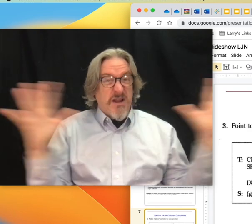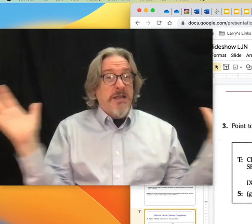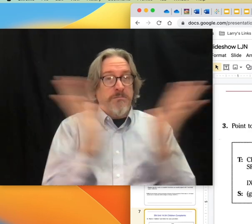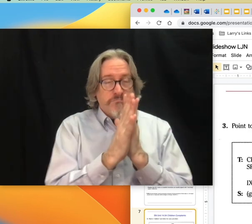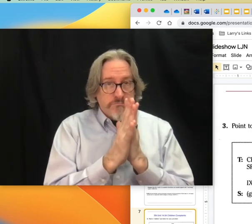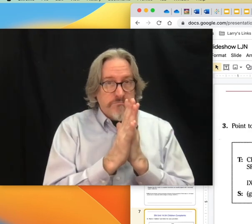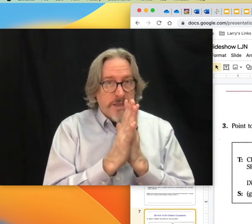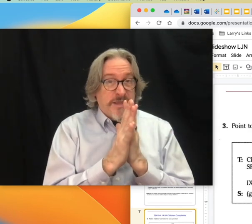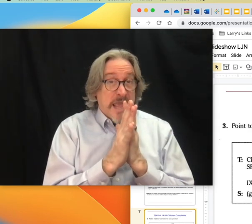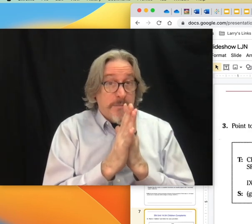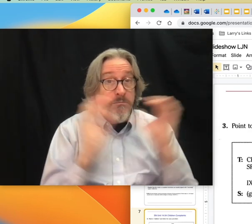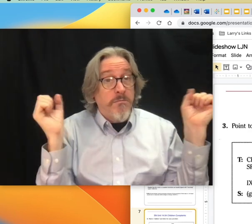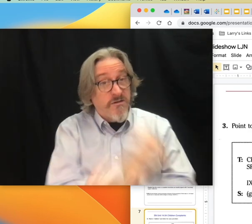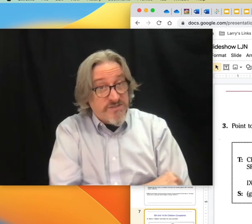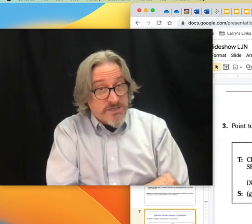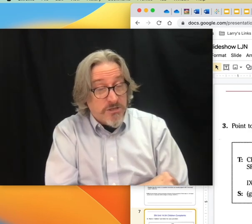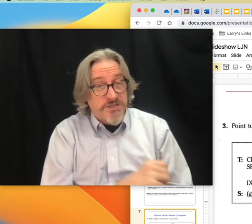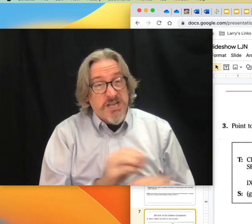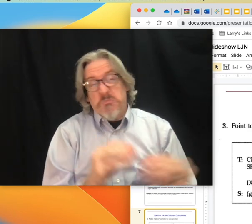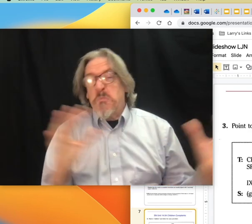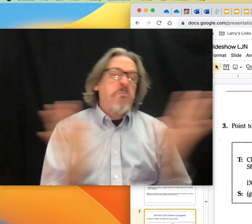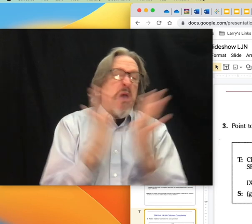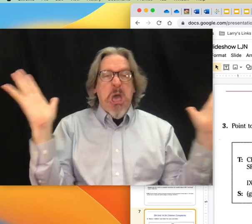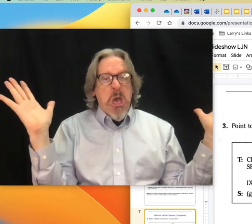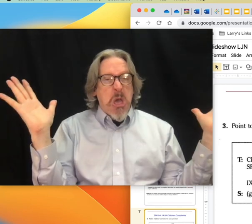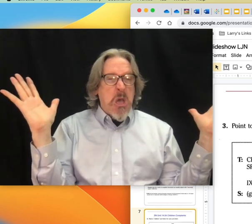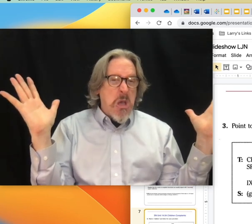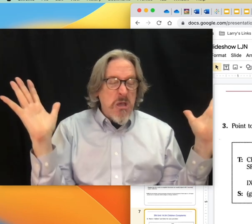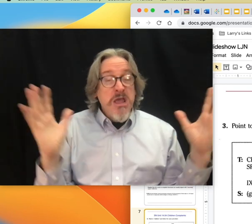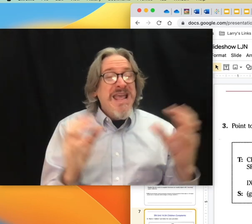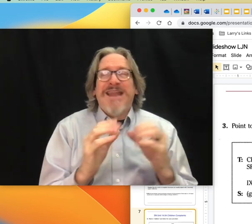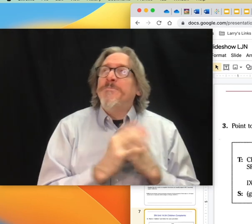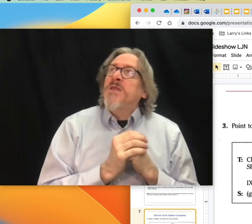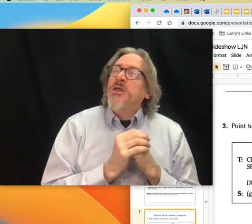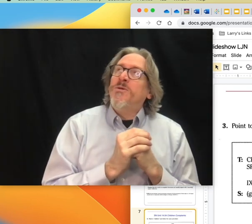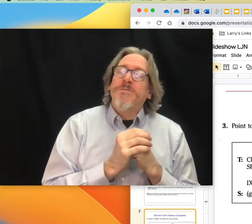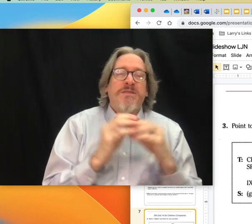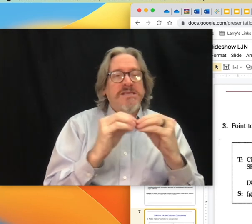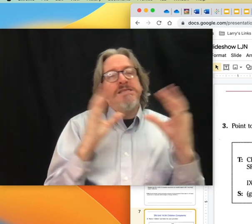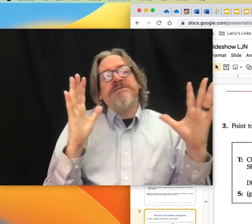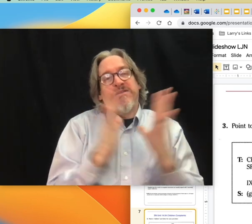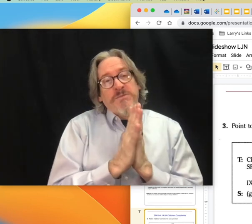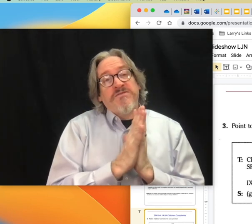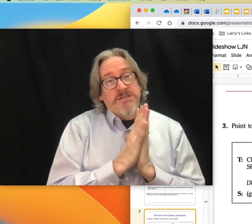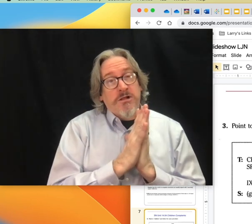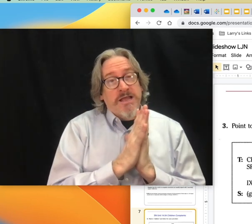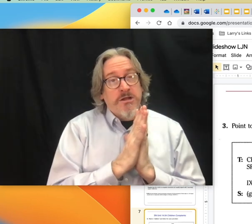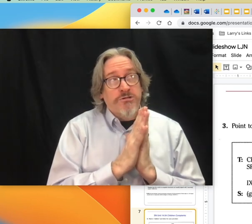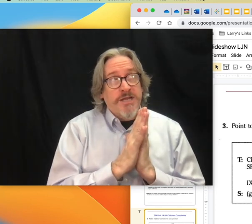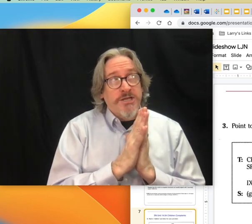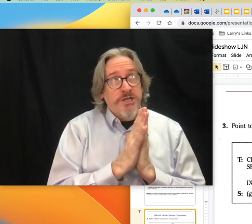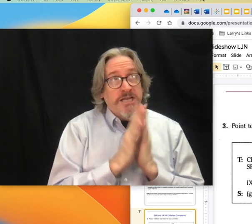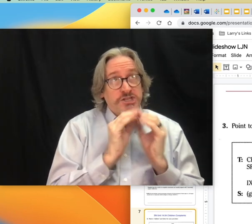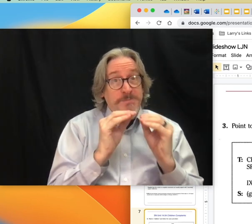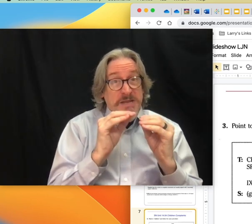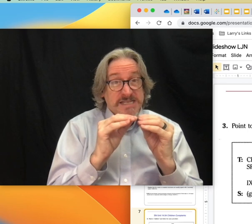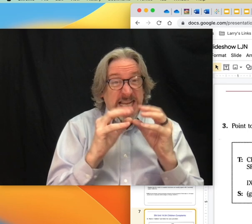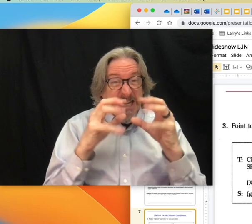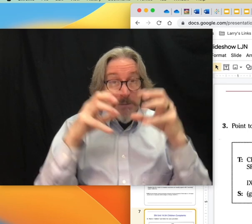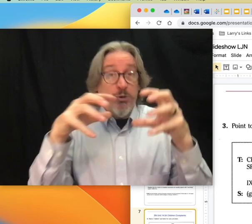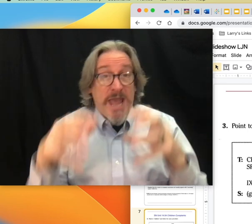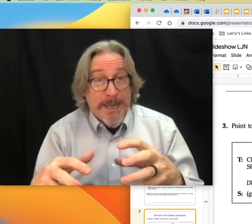Argue. And finally, it became physical altercation. And you know what? This doesn't even have to be a physical altercation. It